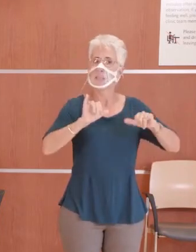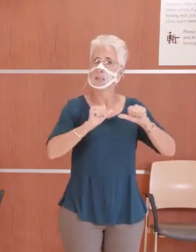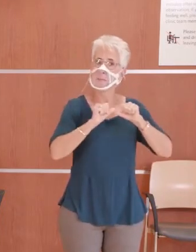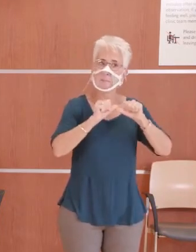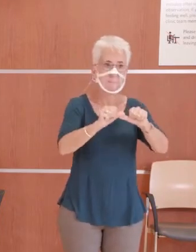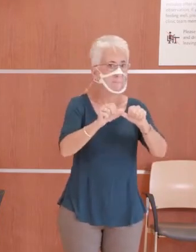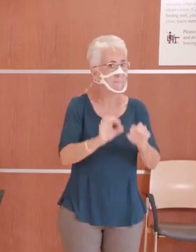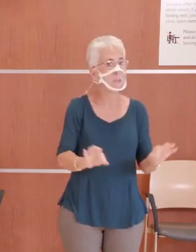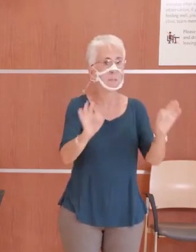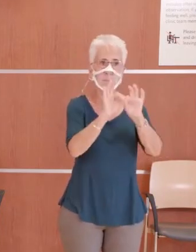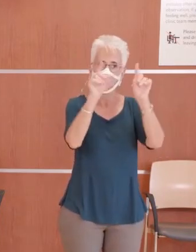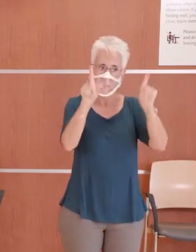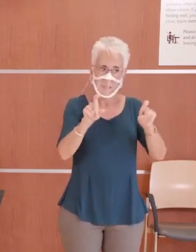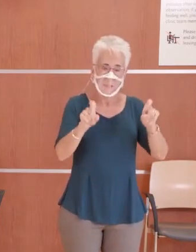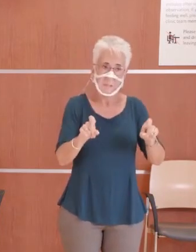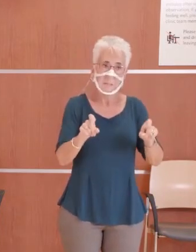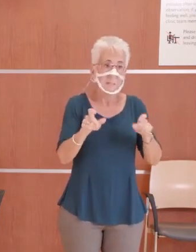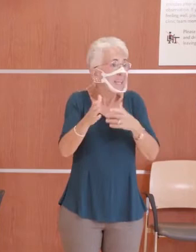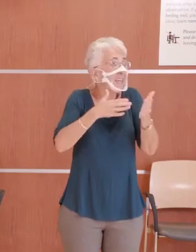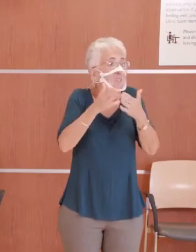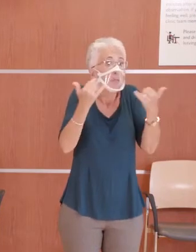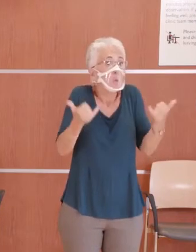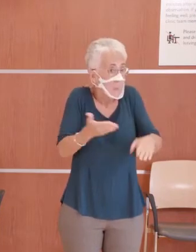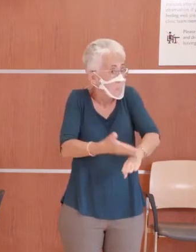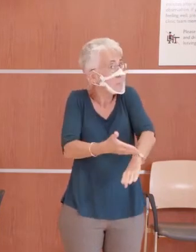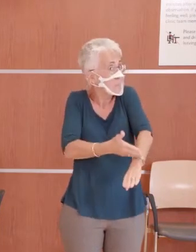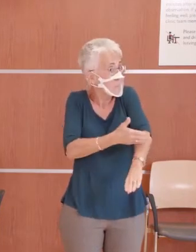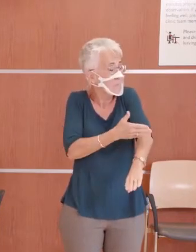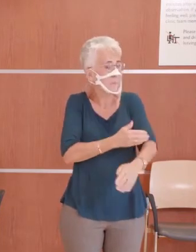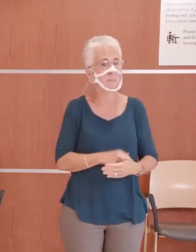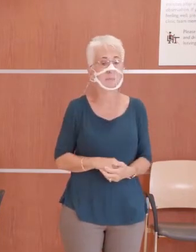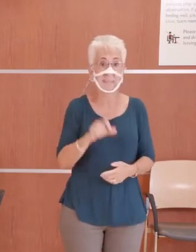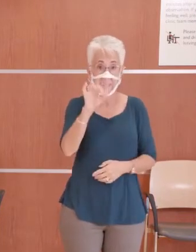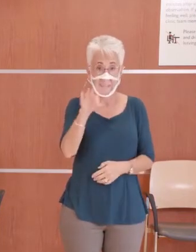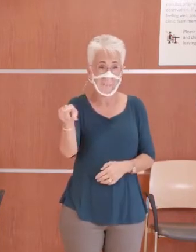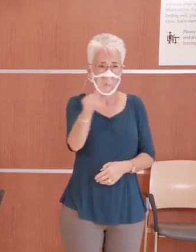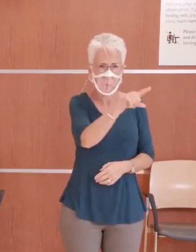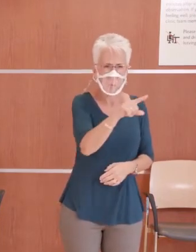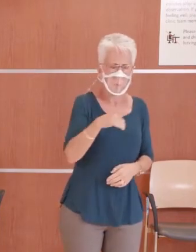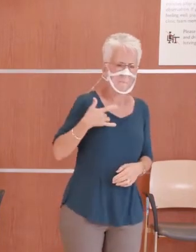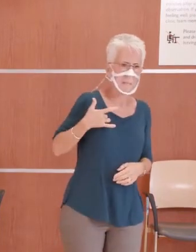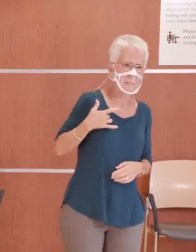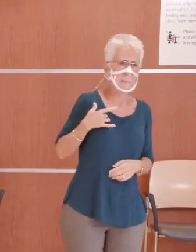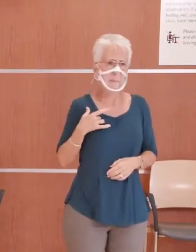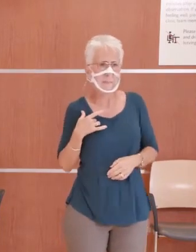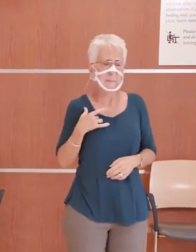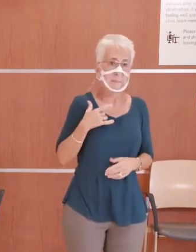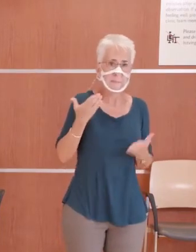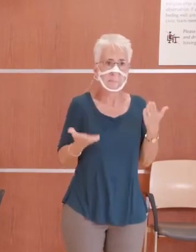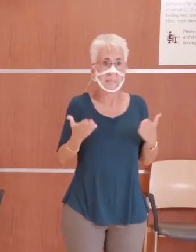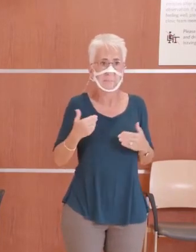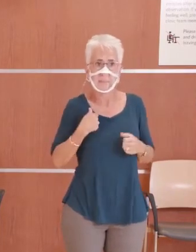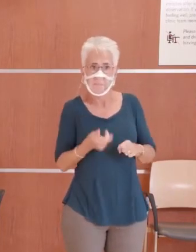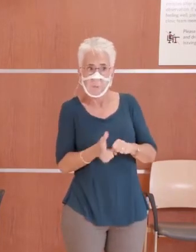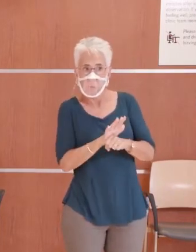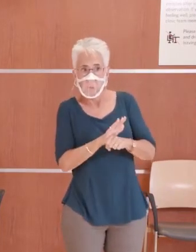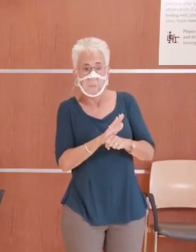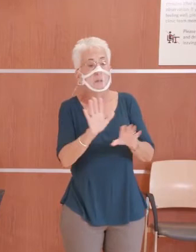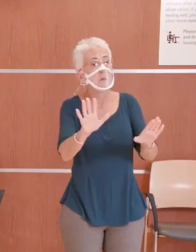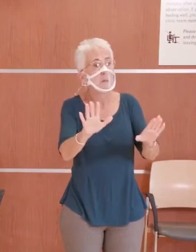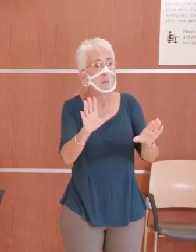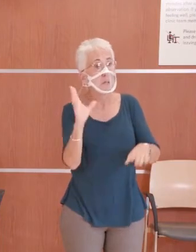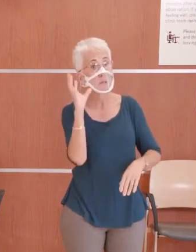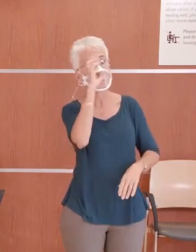important even today in better times. If you are symptomatic, if you think at all that you might have COVID-19,